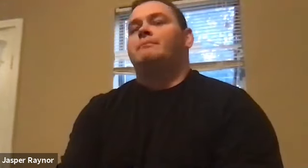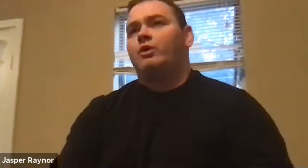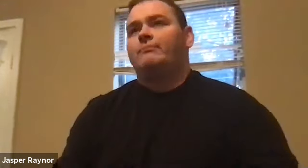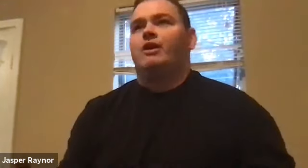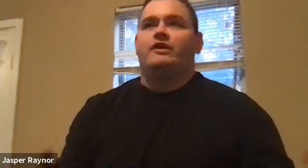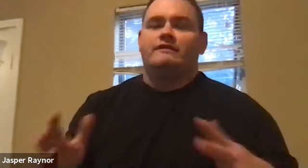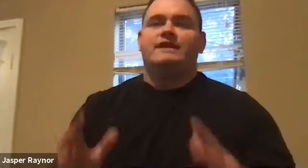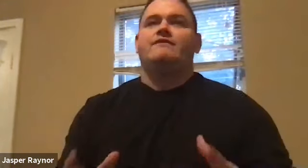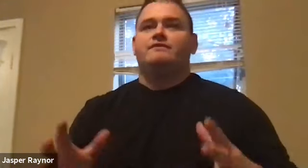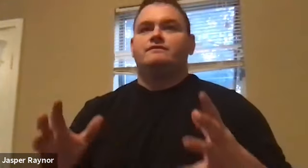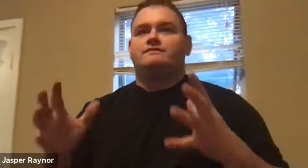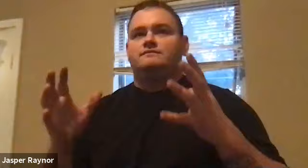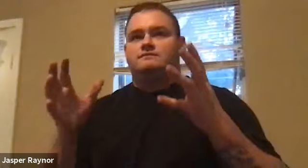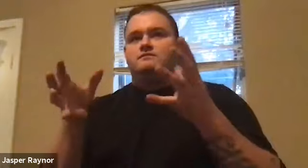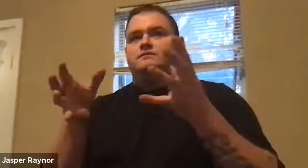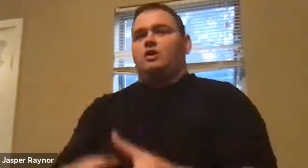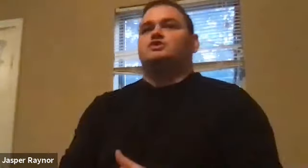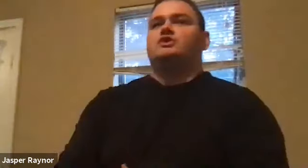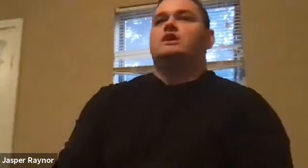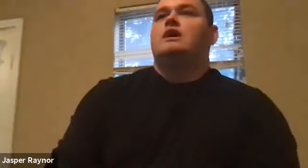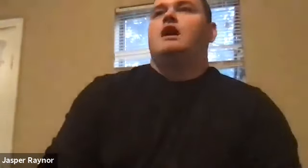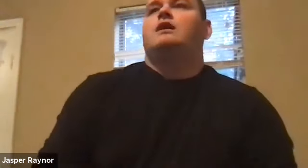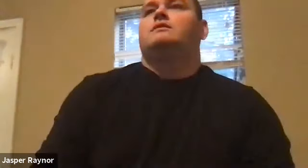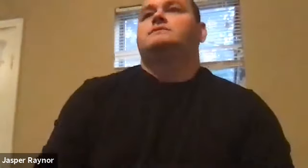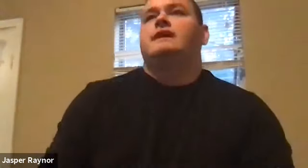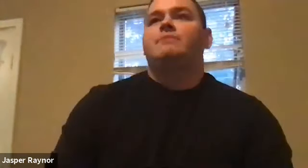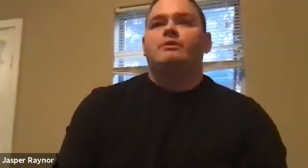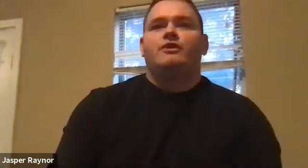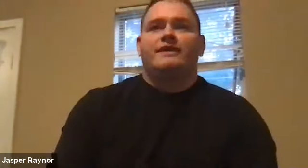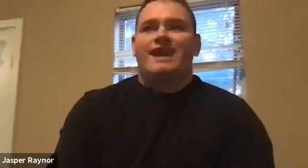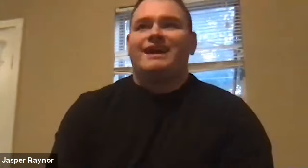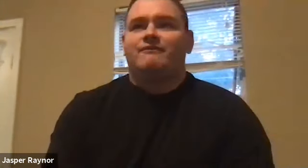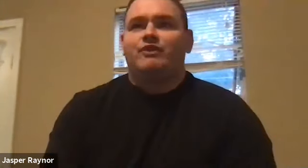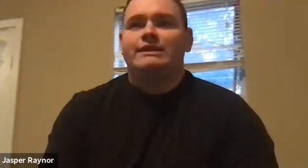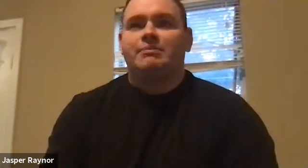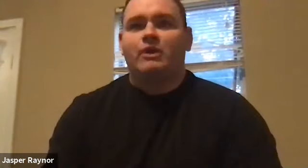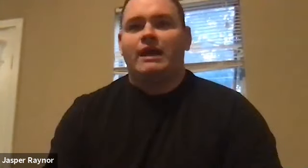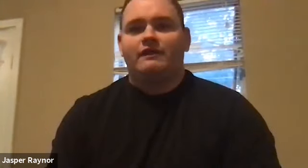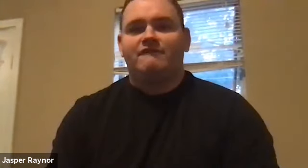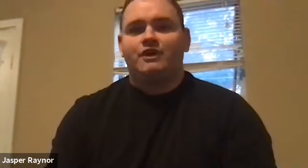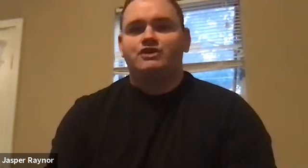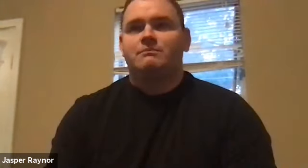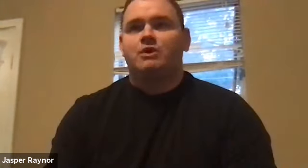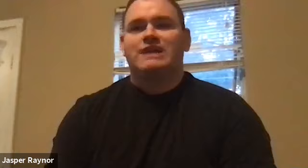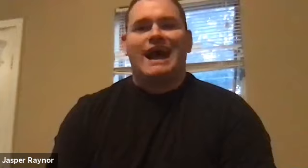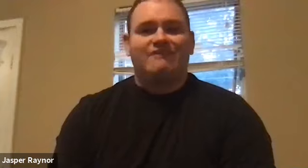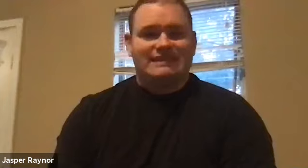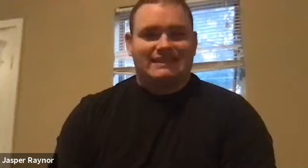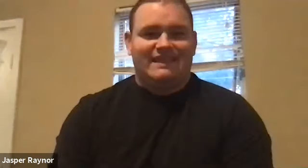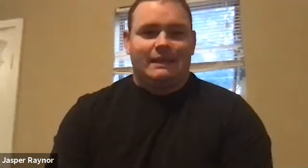important part of deaf culture. Deaf people are not afraid to point out the first most obvious thing about